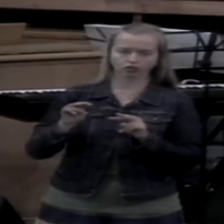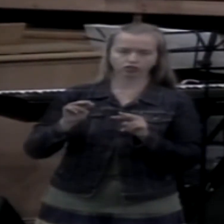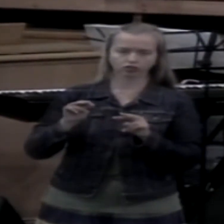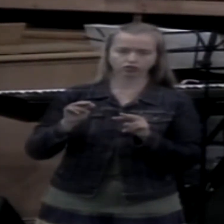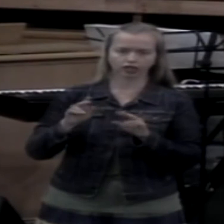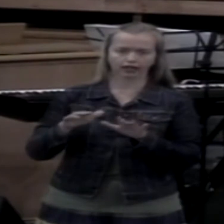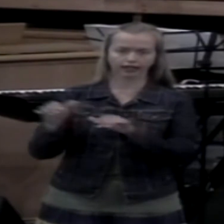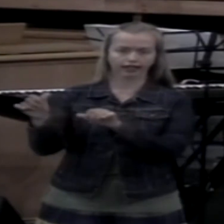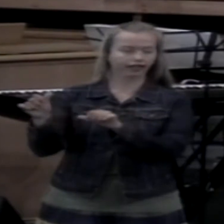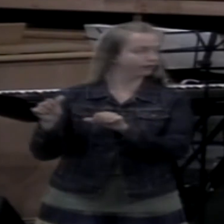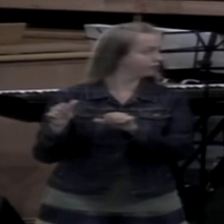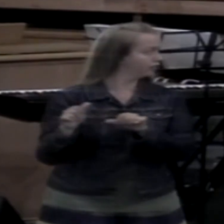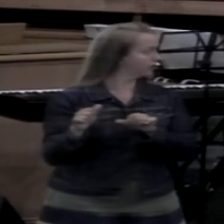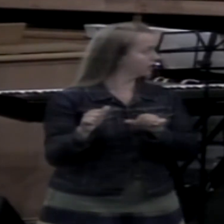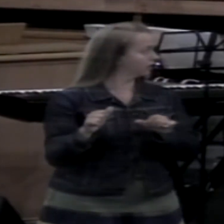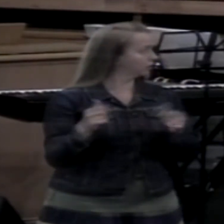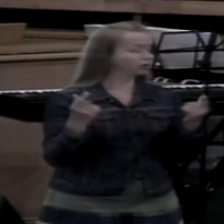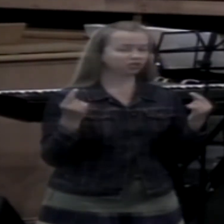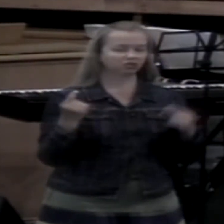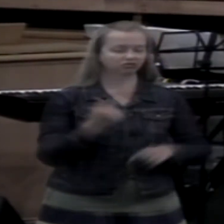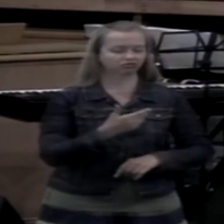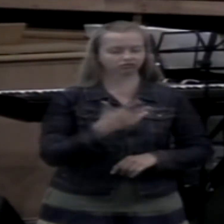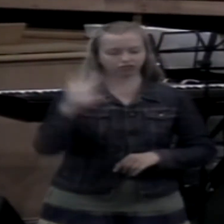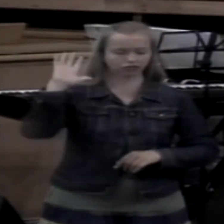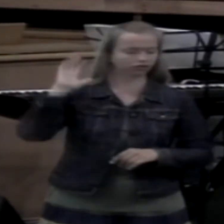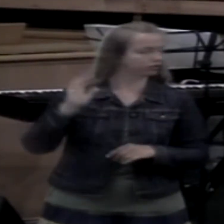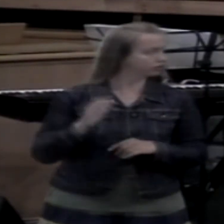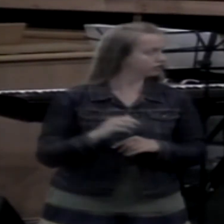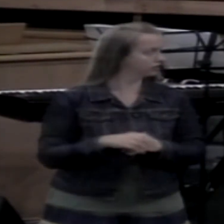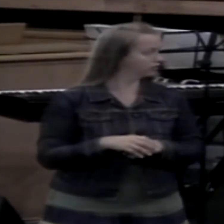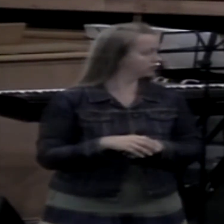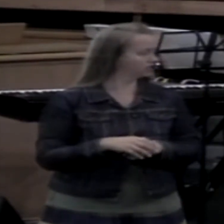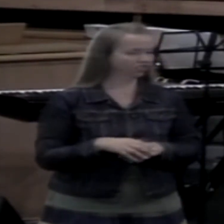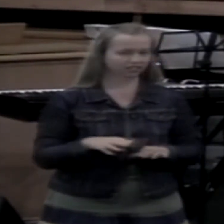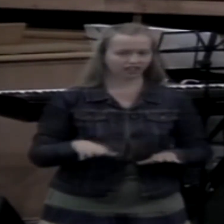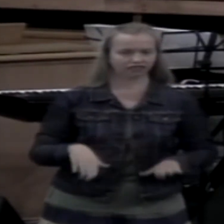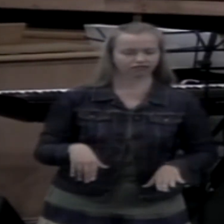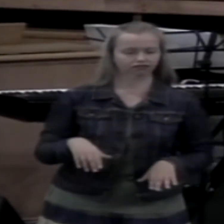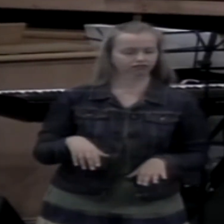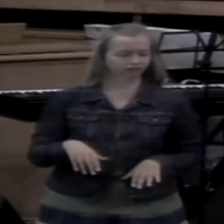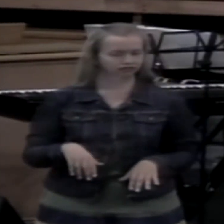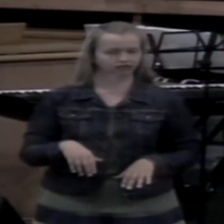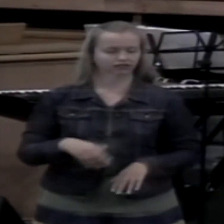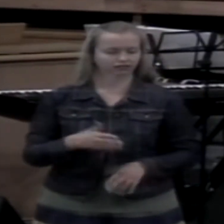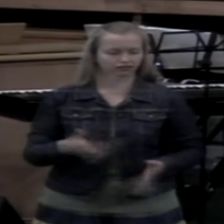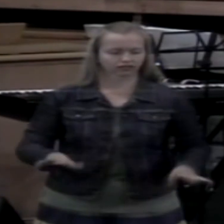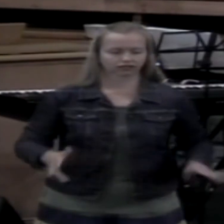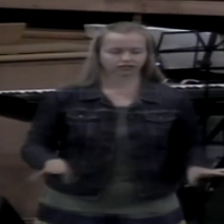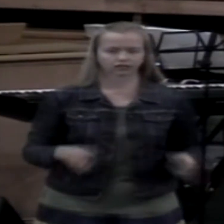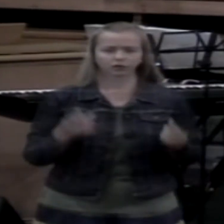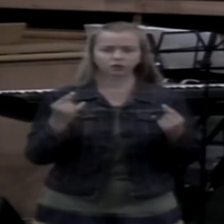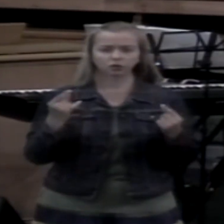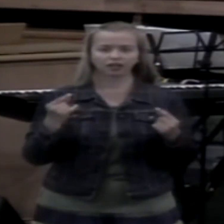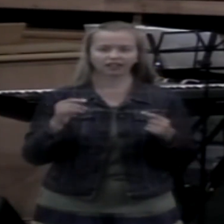do this with their hands and do this with their feet. And what they're doing, they're shaking the dust off their hands and